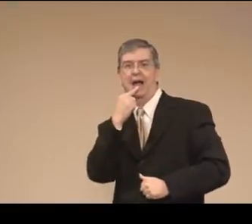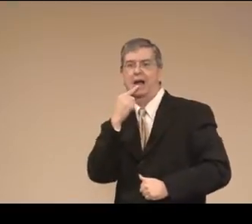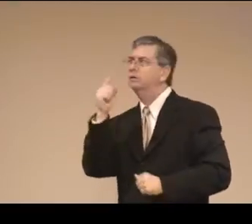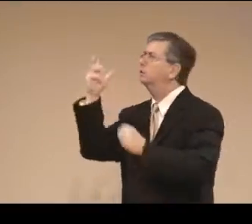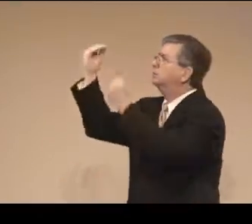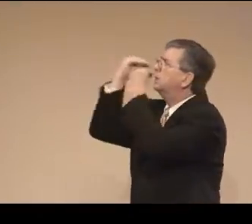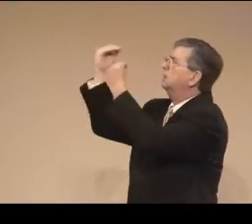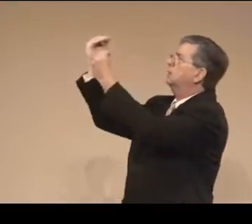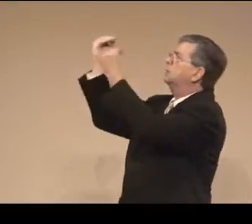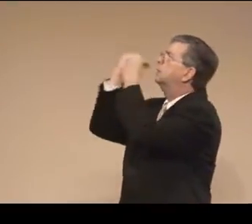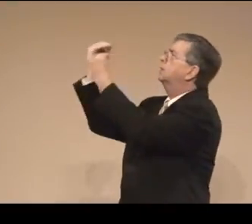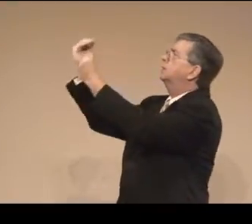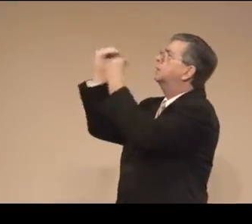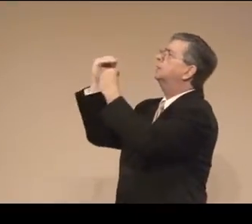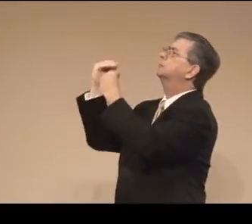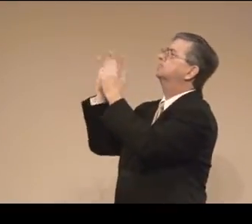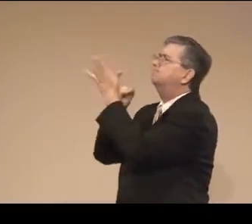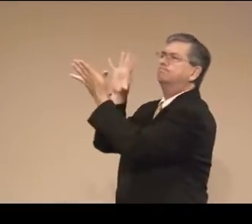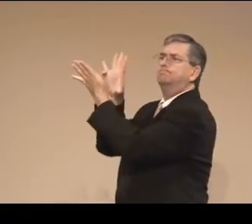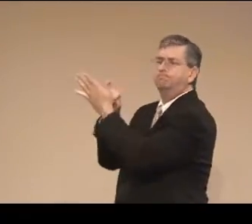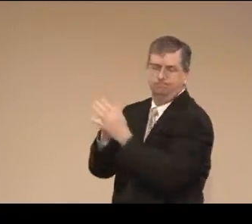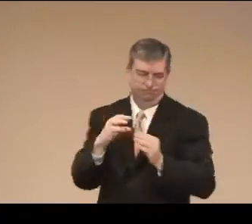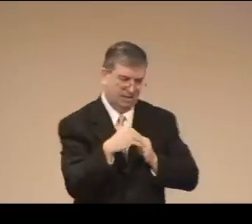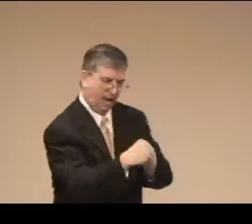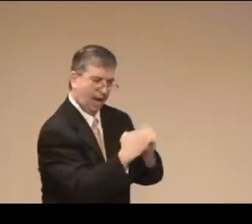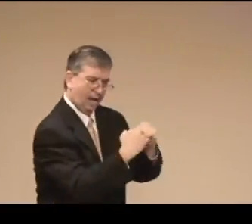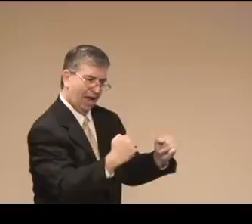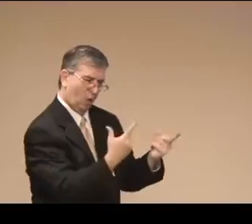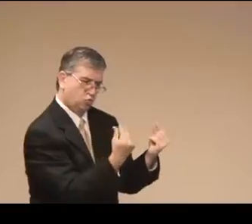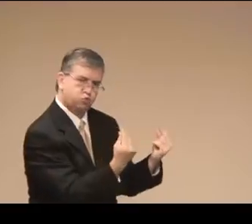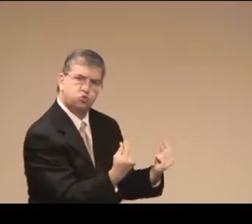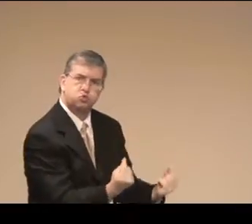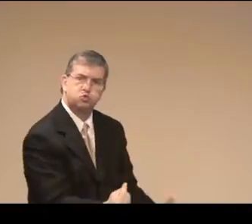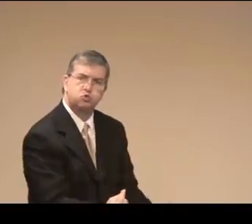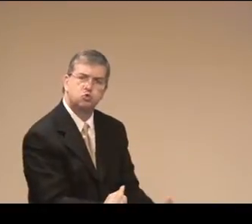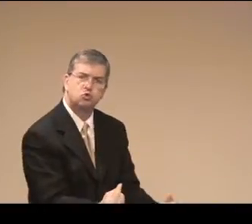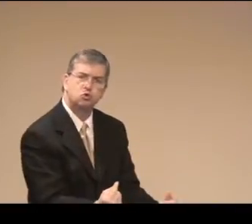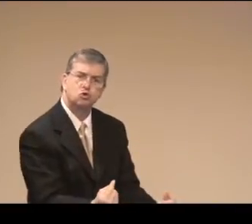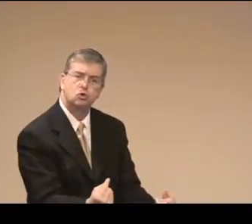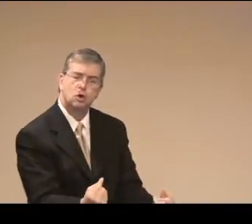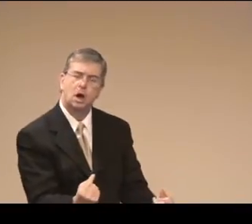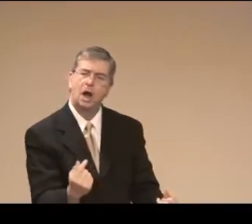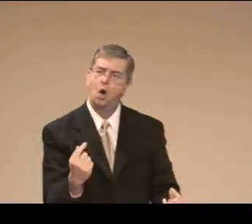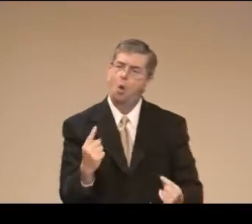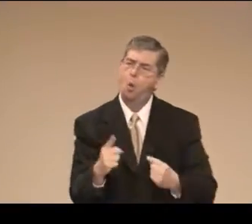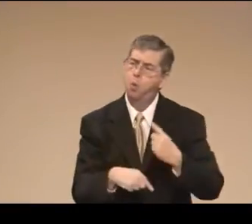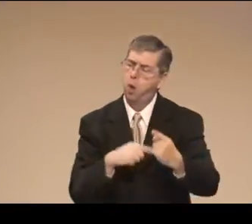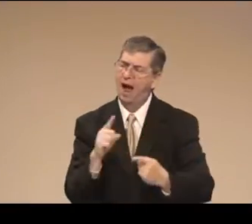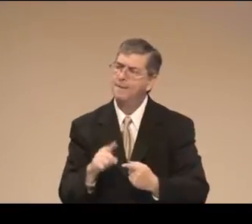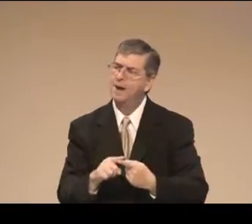that he believed what the angel of the Lord was saying to him, that he took that information and told the Israelites what